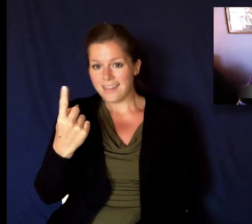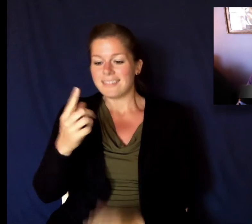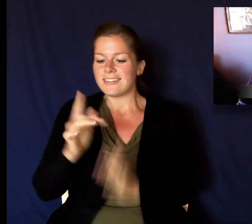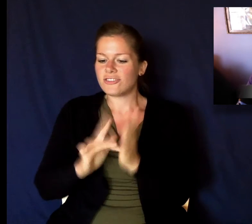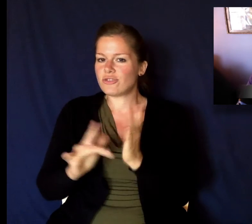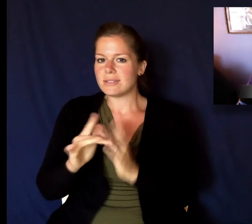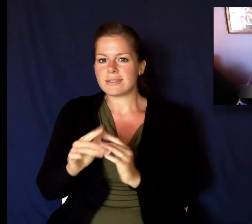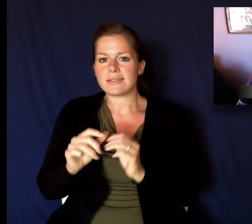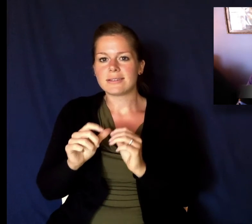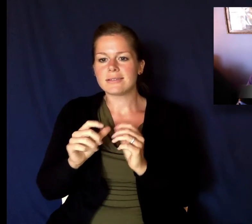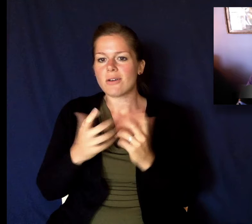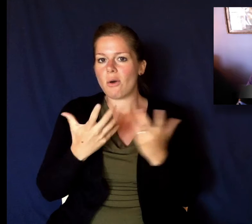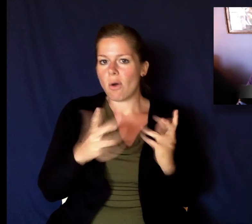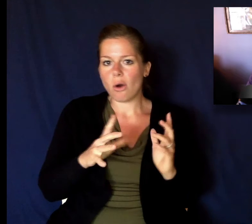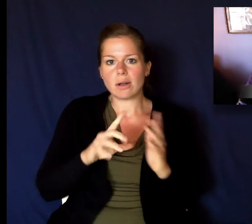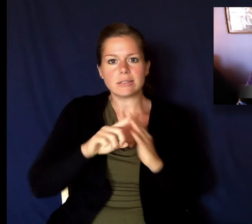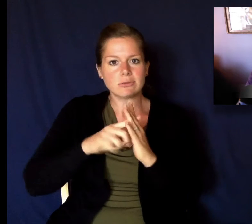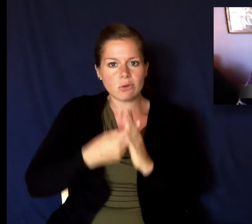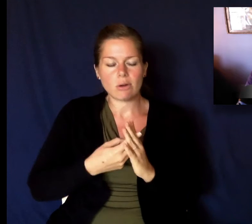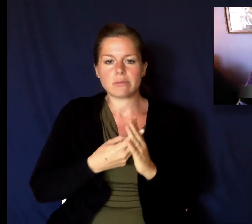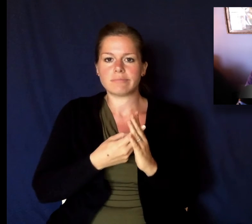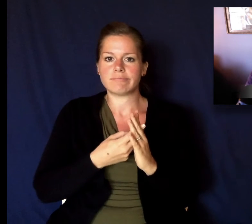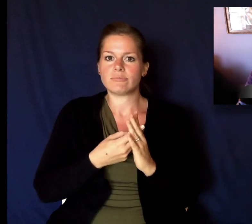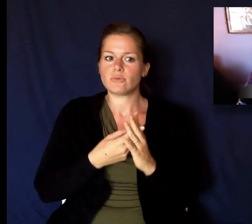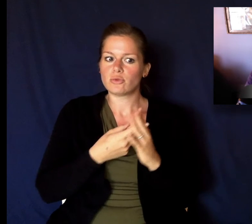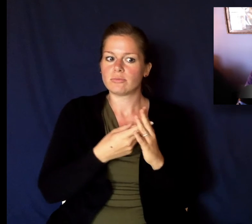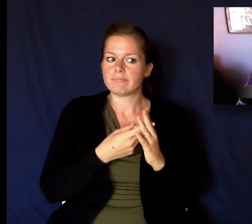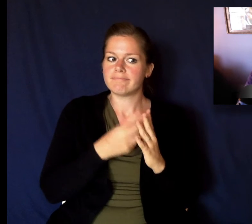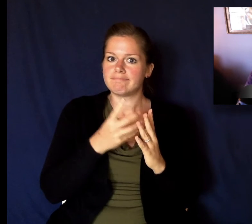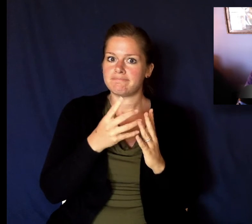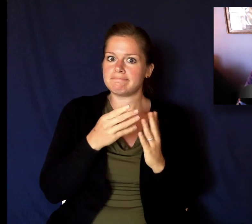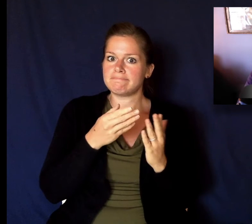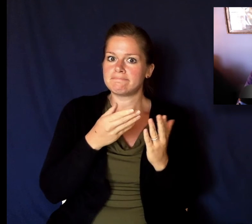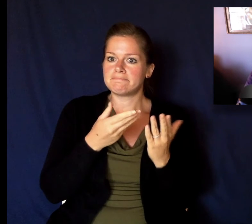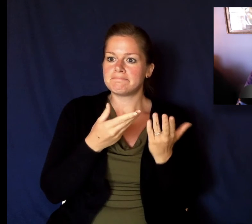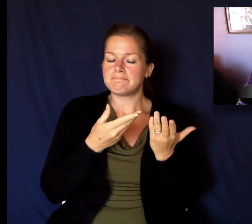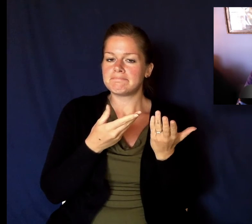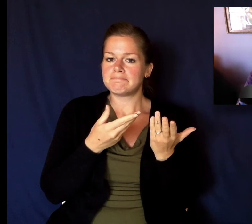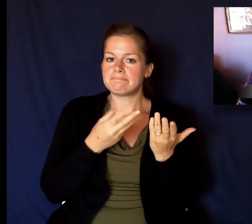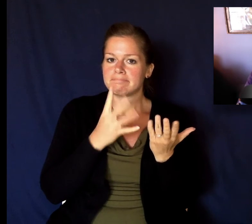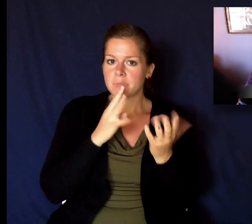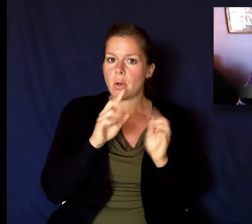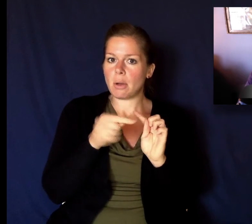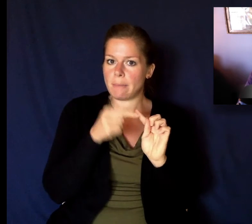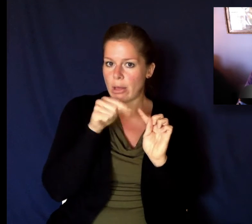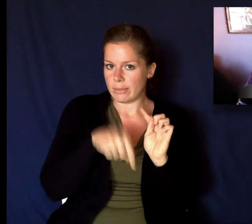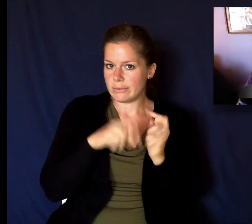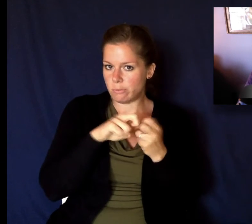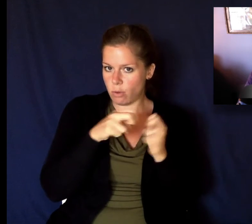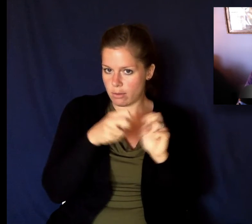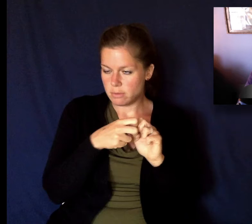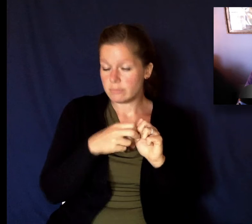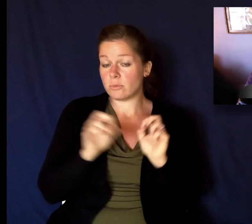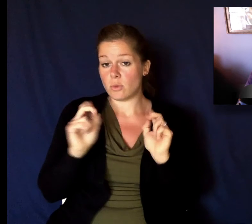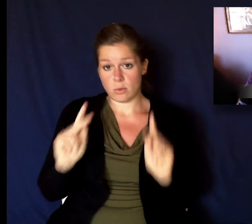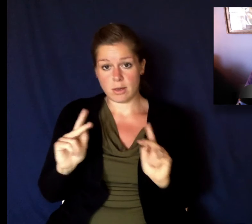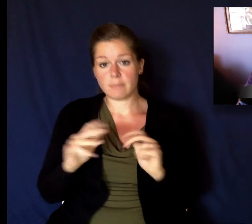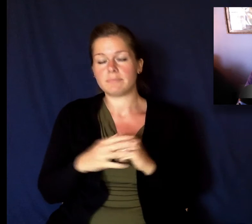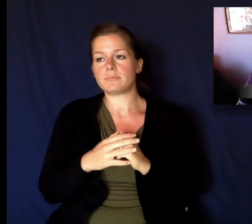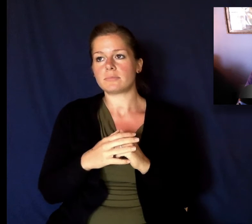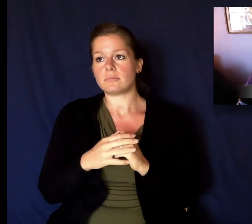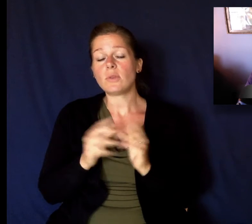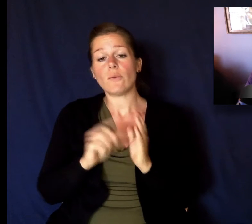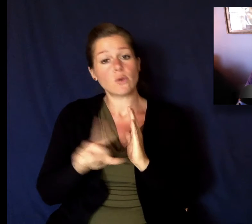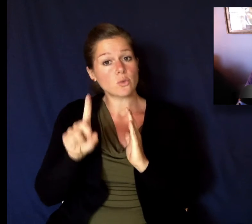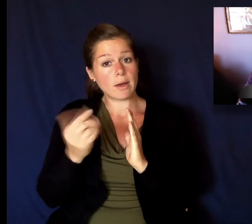1 is continuing his train of thought. Okay, so let's read it and then